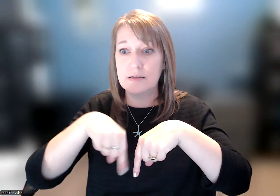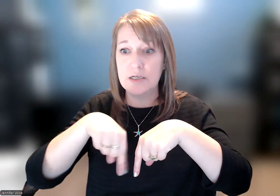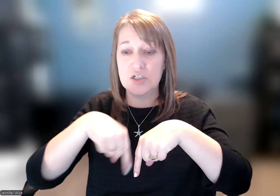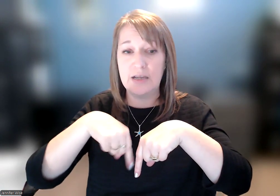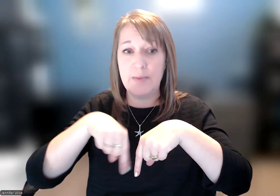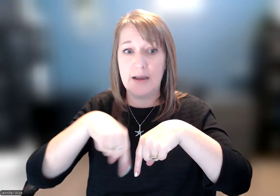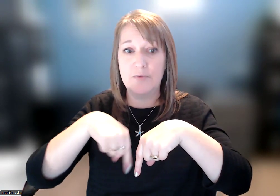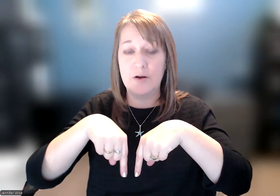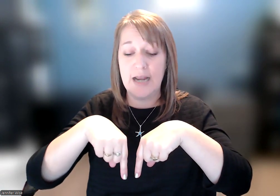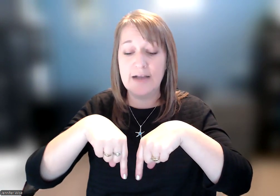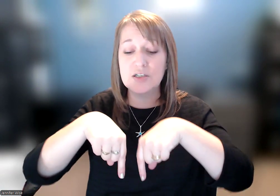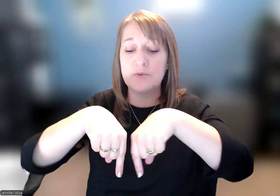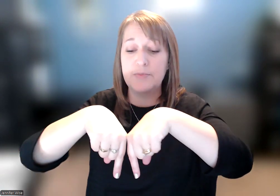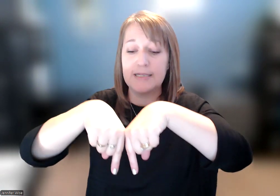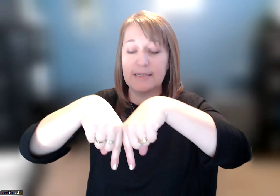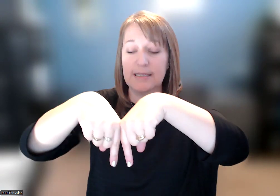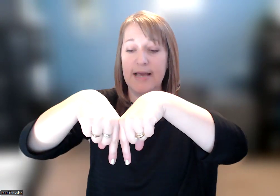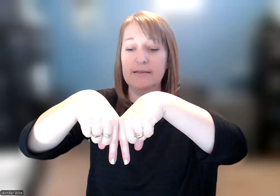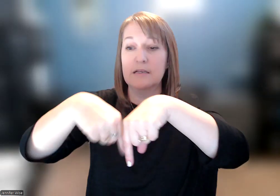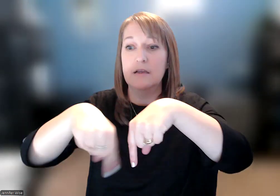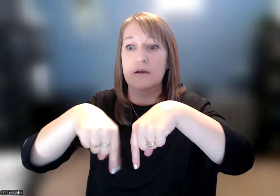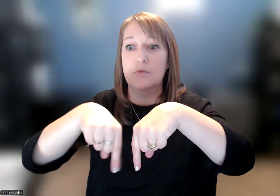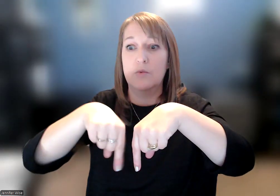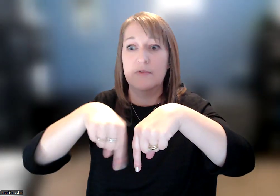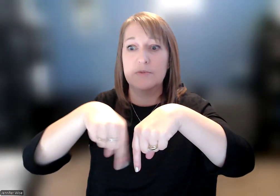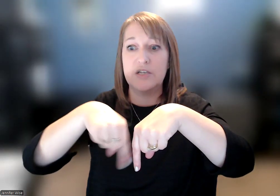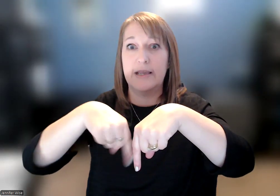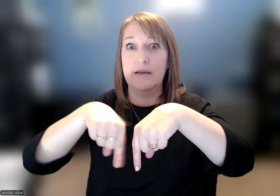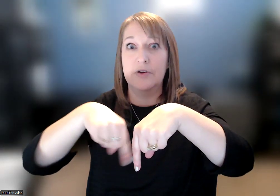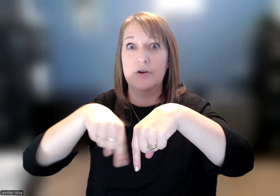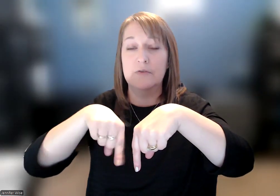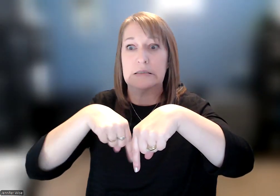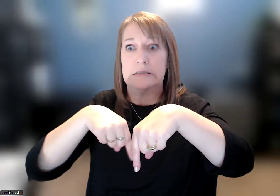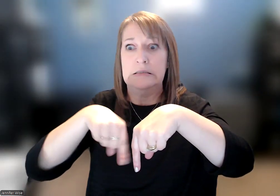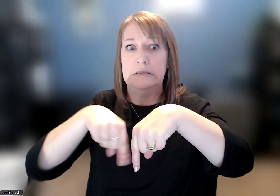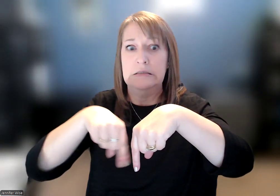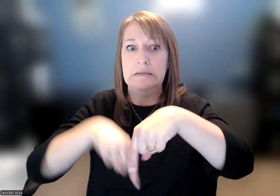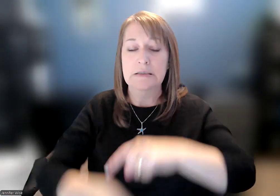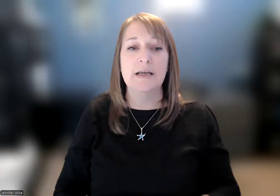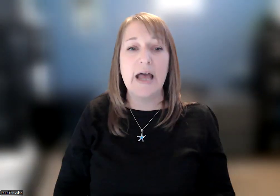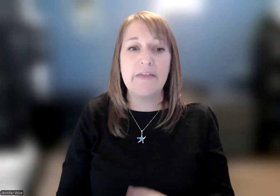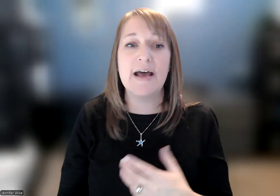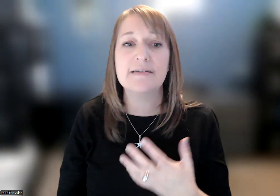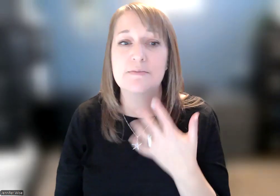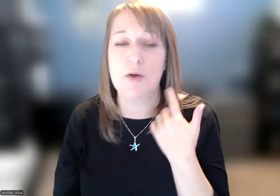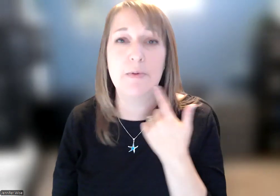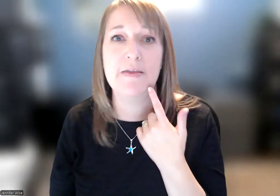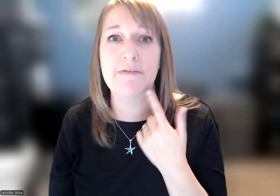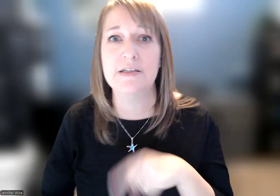going to shake back and forth. It actually represents legs, where one of them's shaking if you're nervous. And that's probably the face you